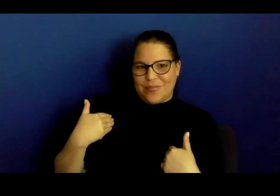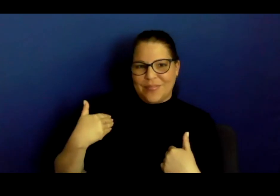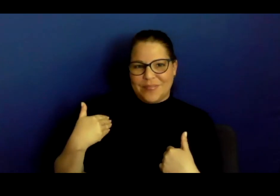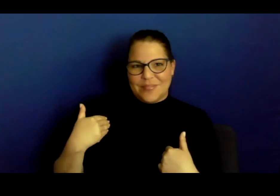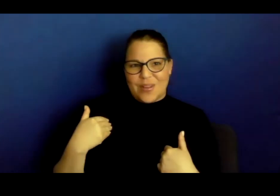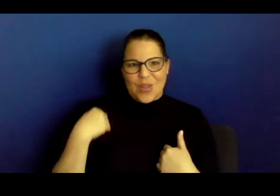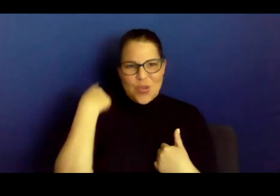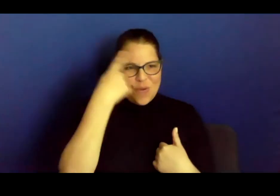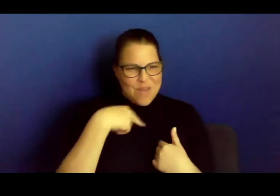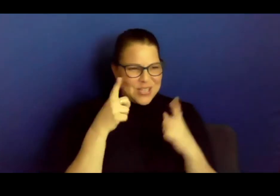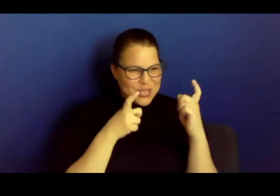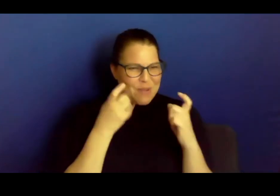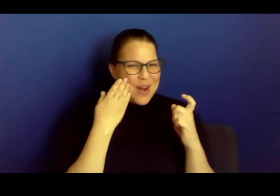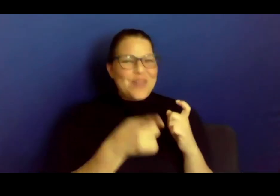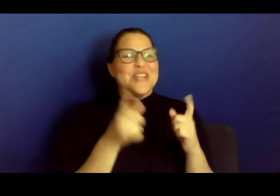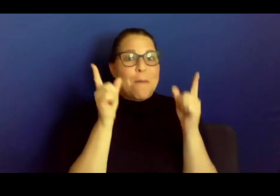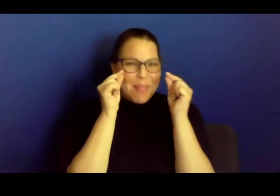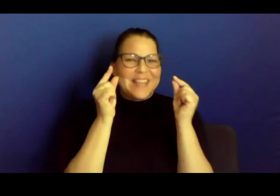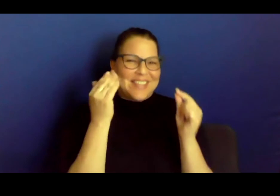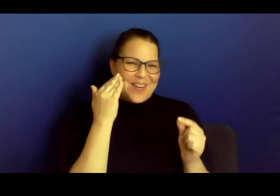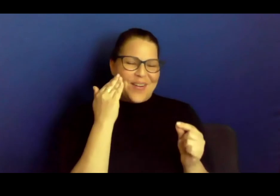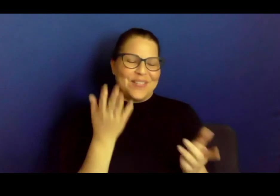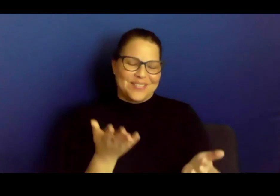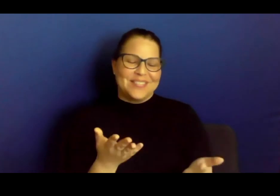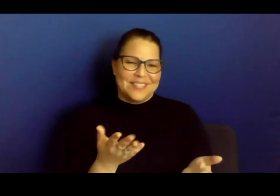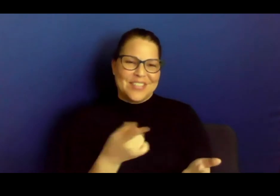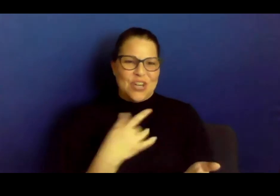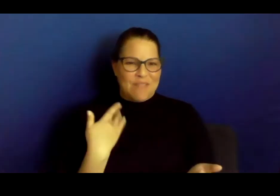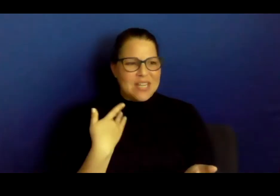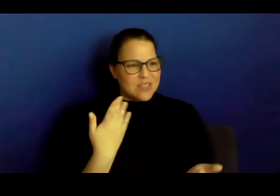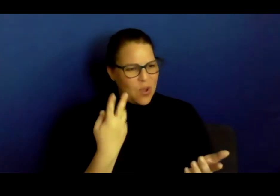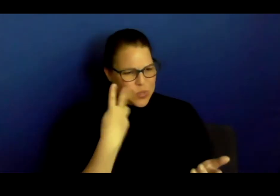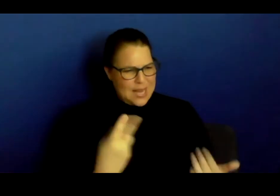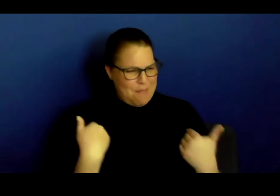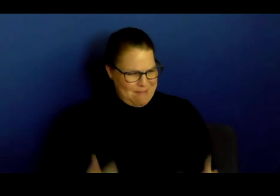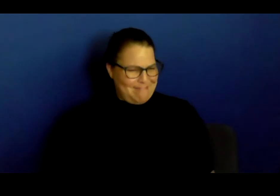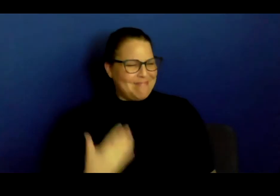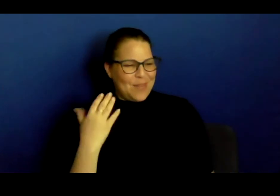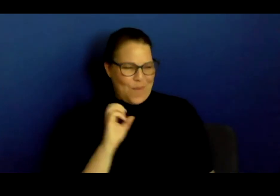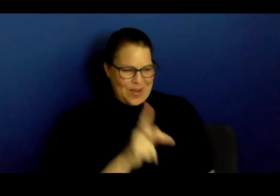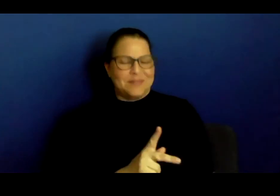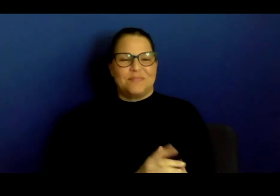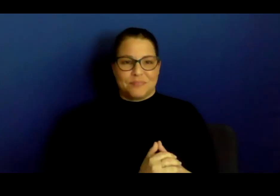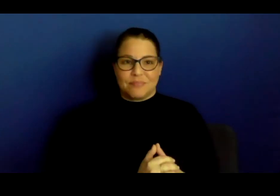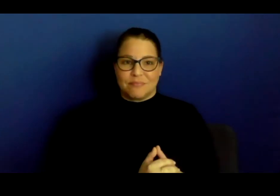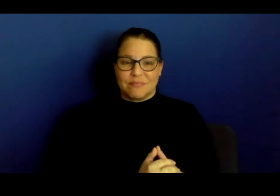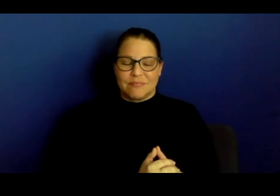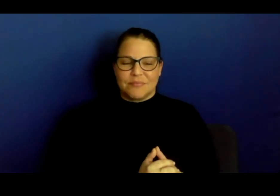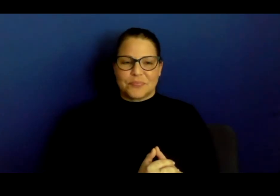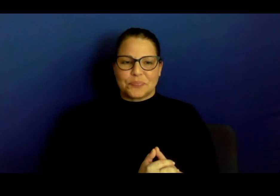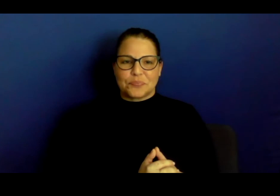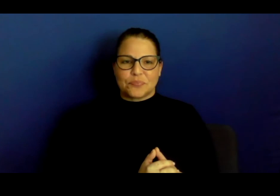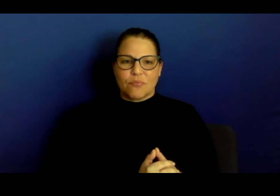me a hint. Okay, you already blinked, so I know that she feels seen, right? Just by me doing that, right?